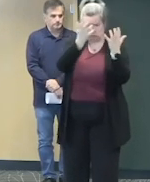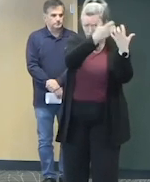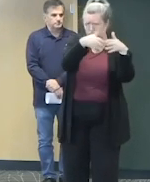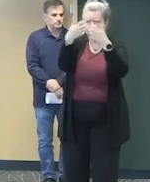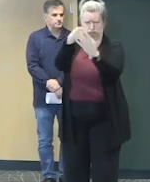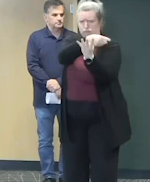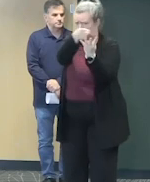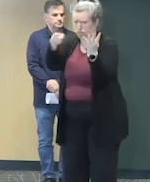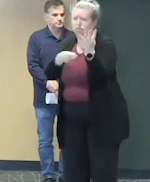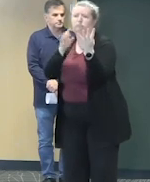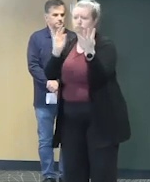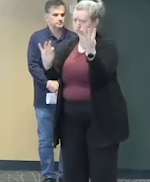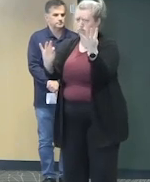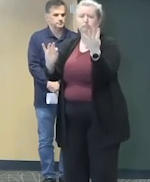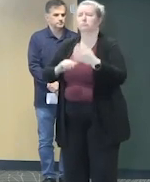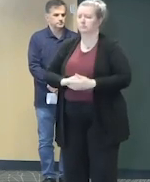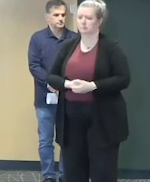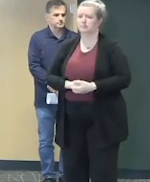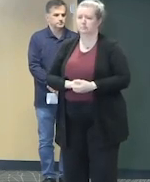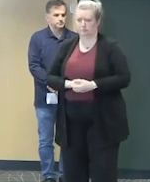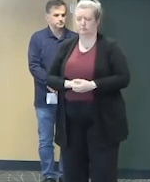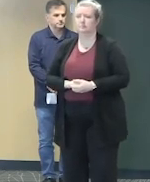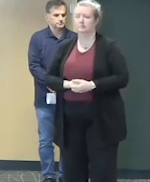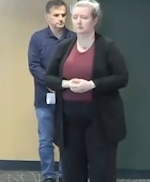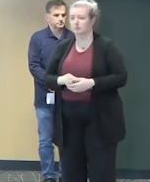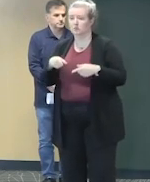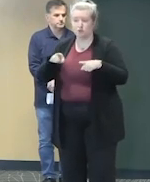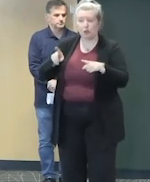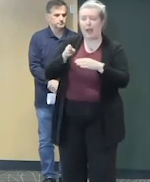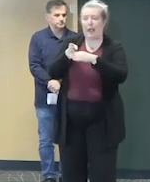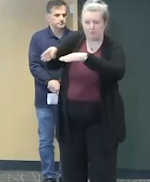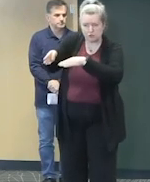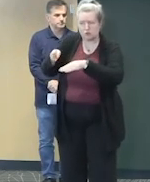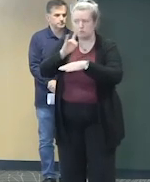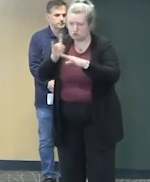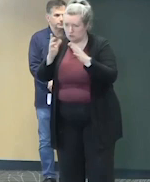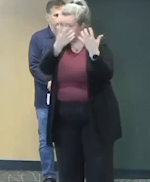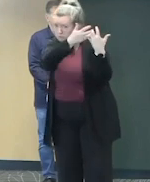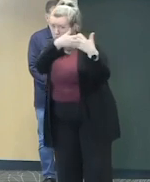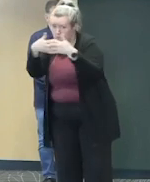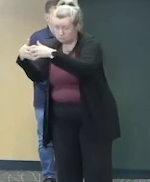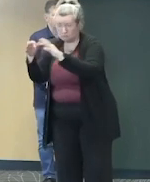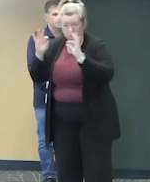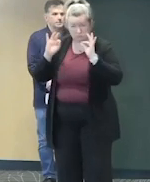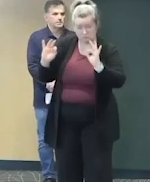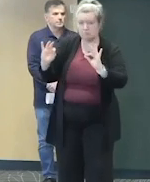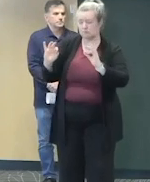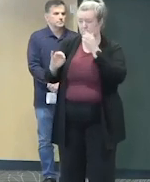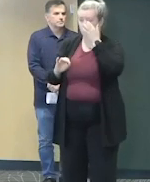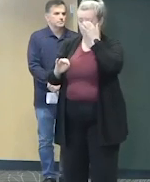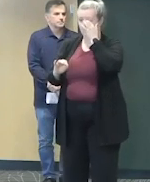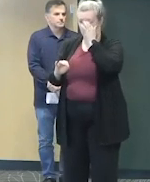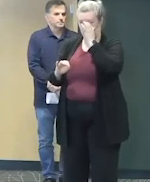be in contact with all of the utilities during and after the storm to ensure that they are working to restore power outages as quickly as